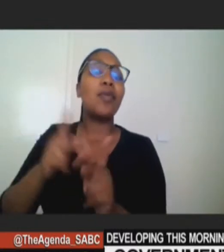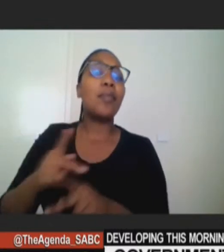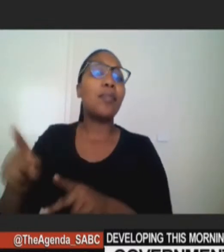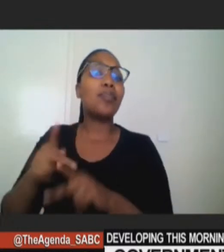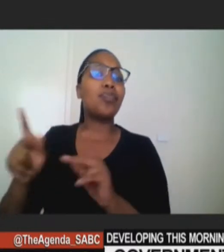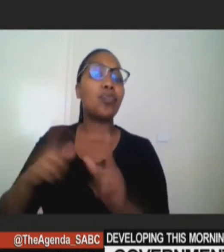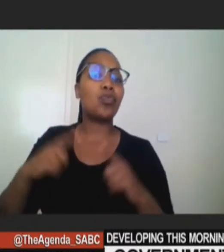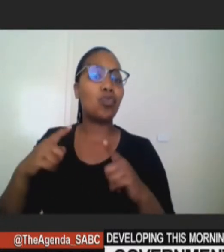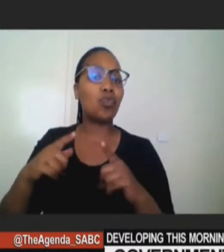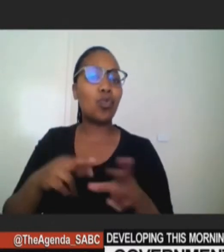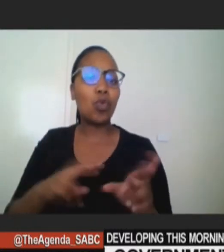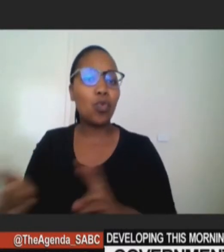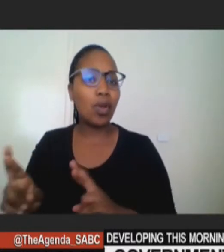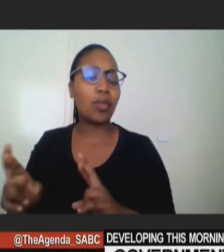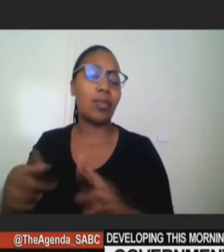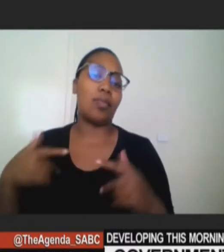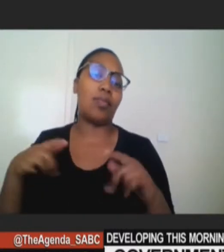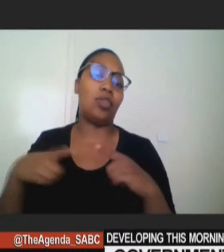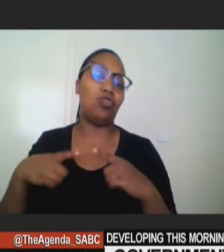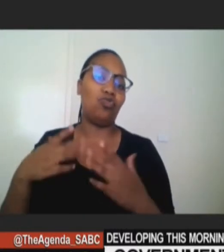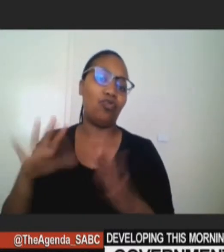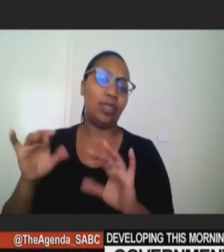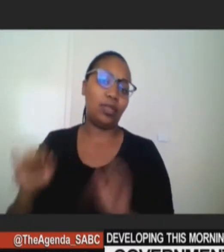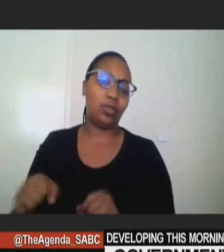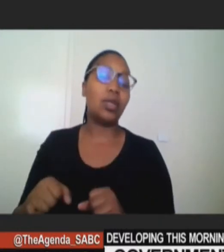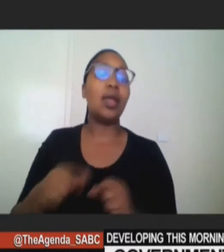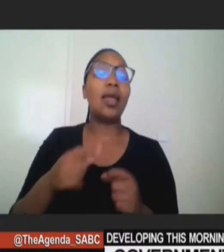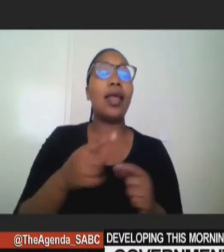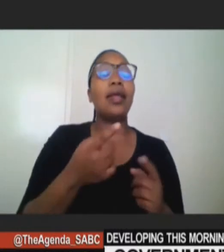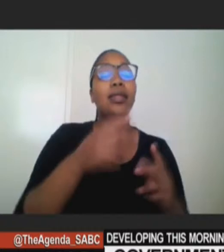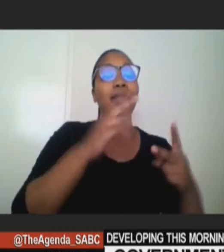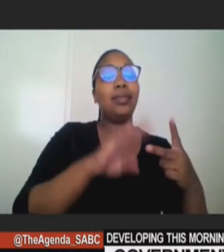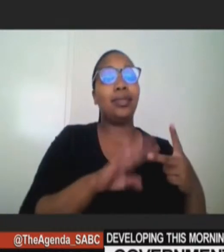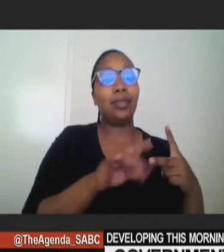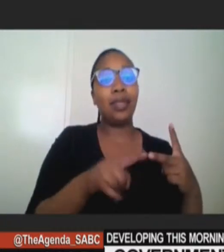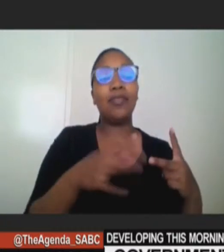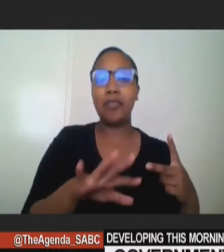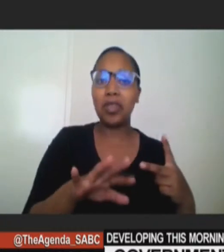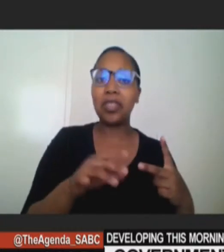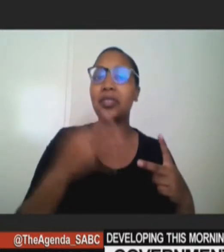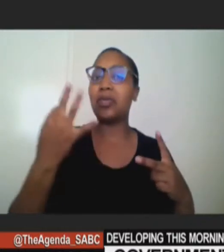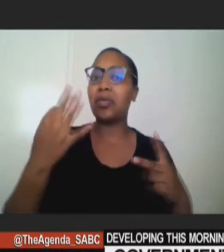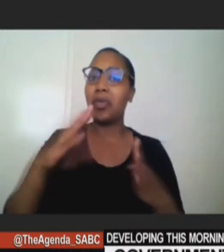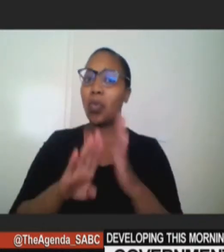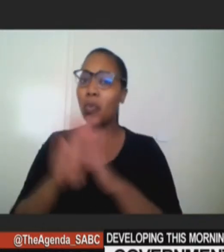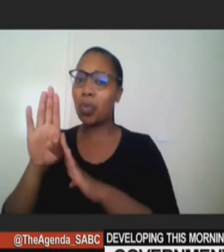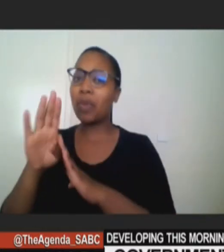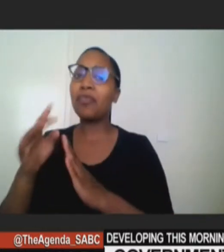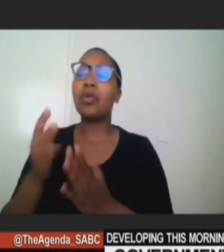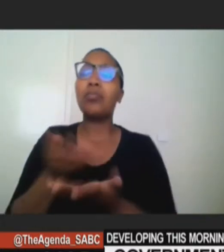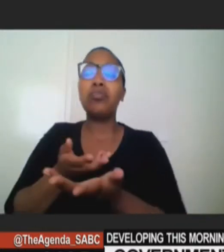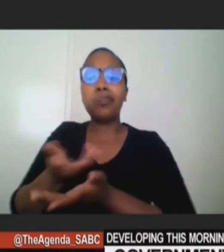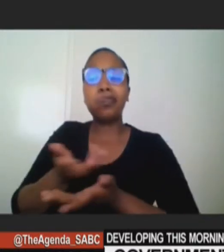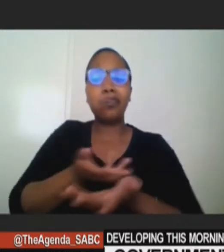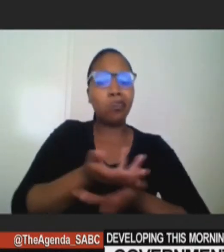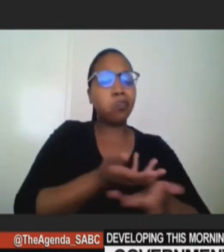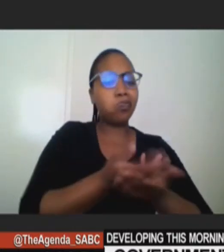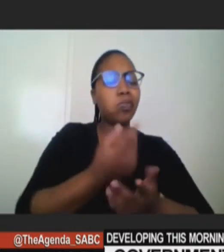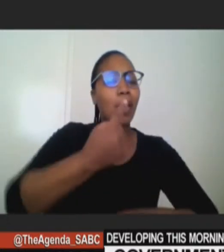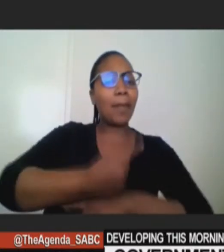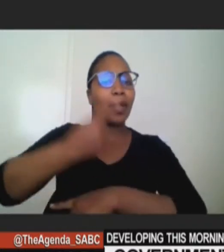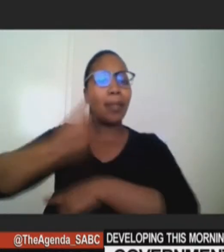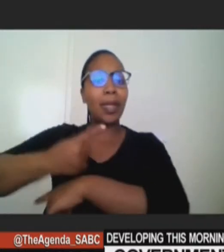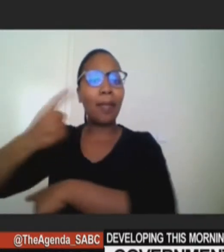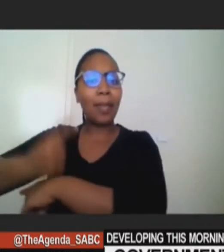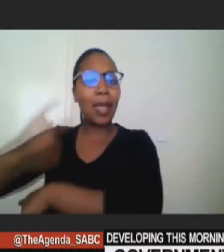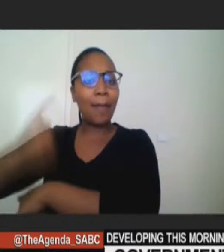oxygen, during the third wave, we had daily meetings with our folks where we monitored the bulk oxygen tank, even